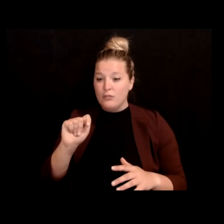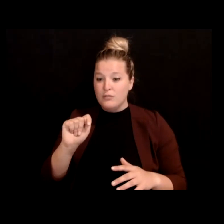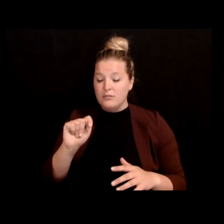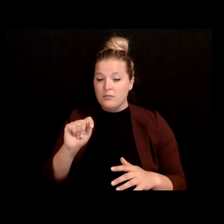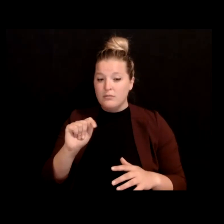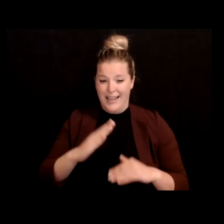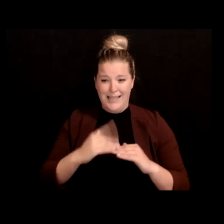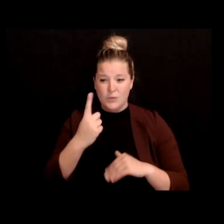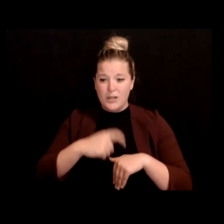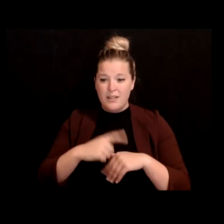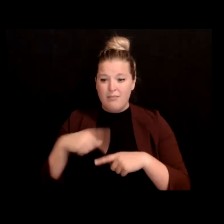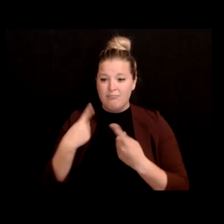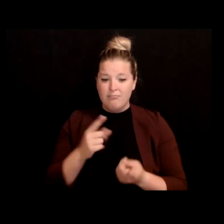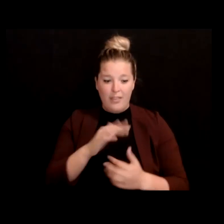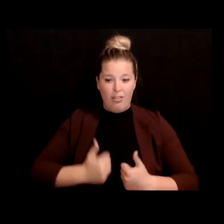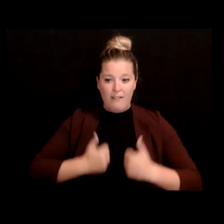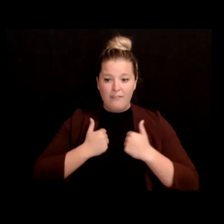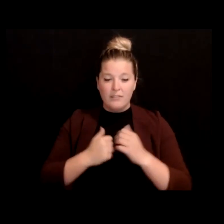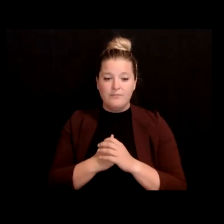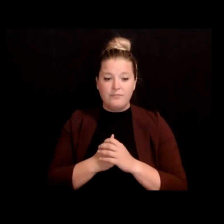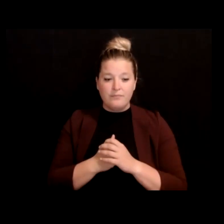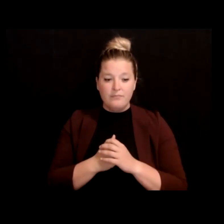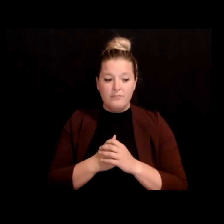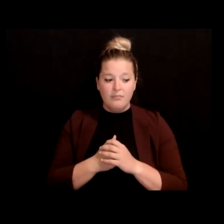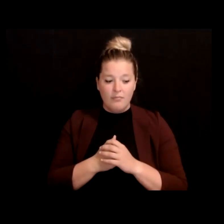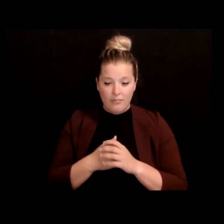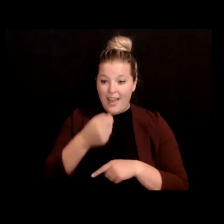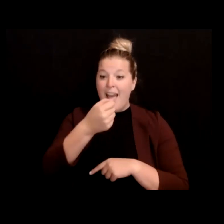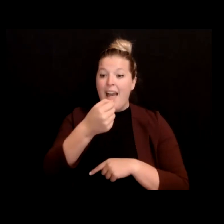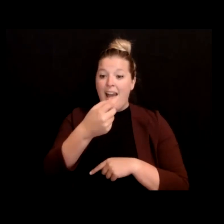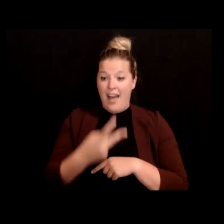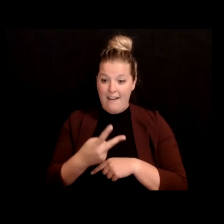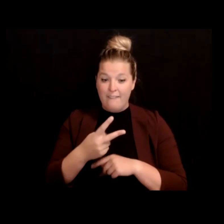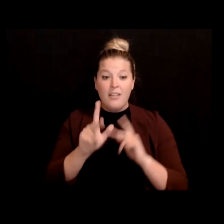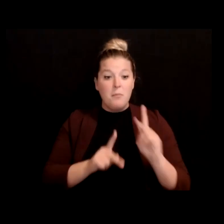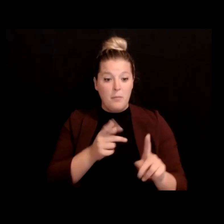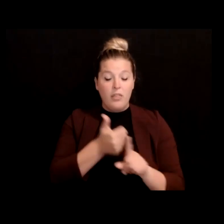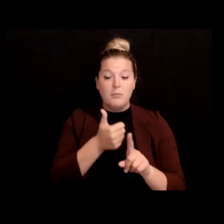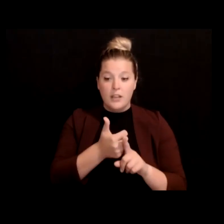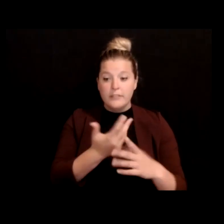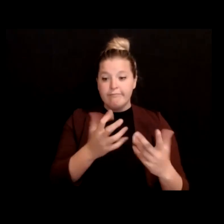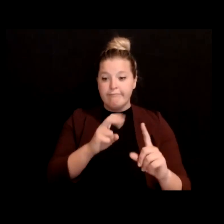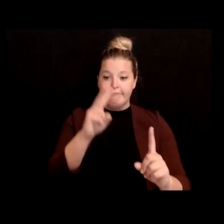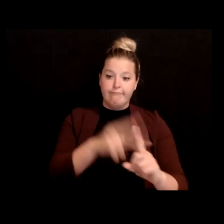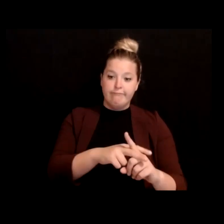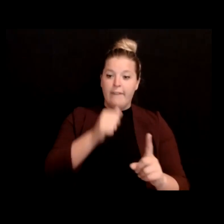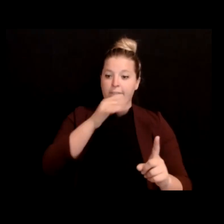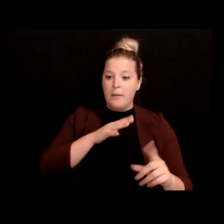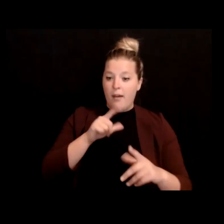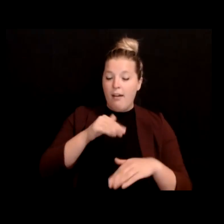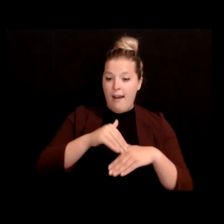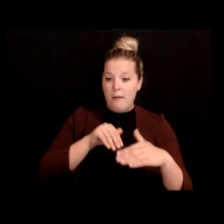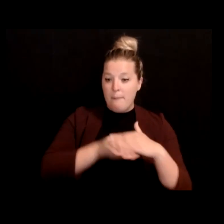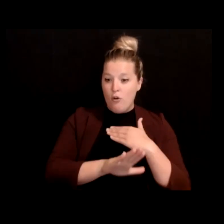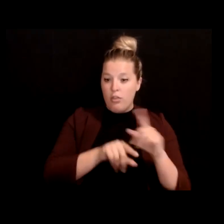nor the fact that more than half of those that are designated female at birth, that's the way the statistics are collected, none of it is inclusive of